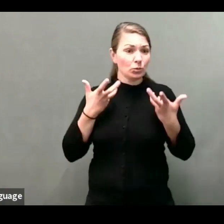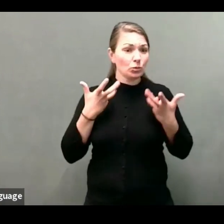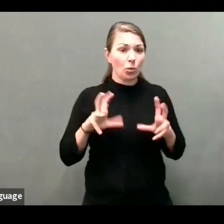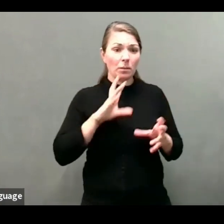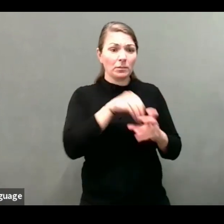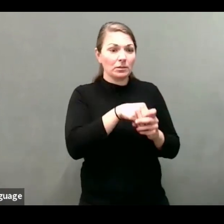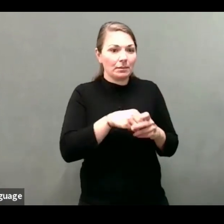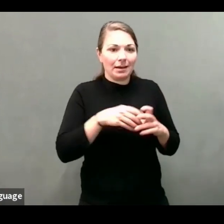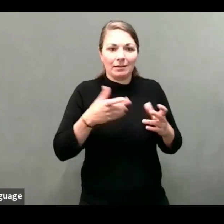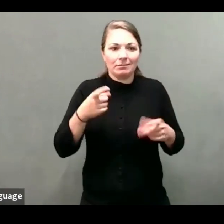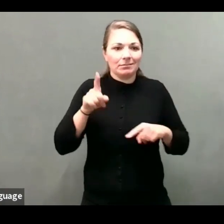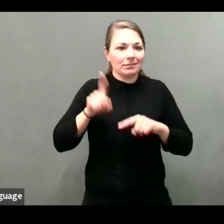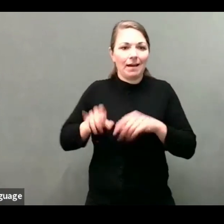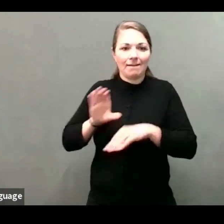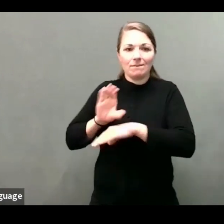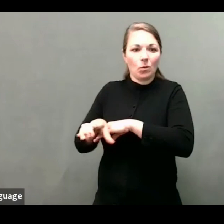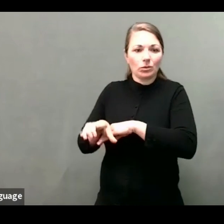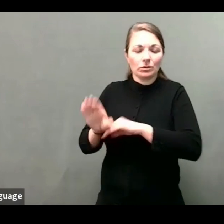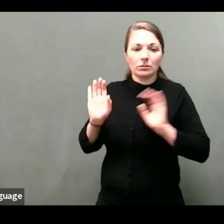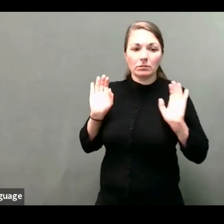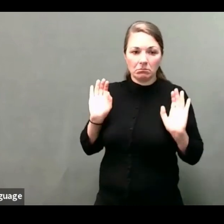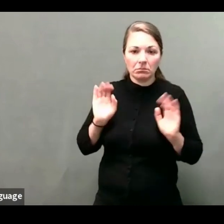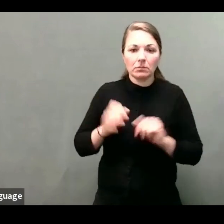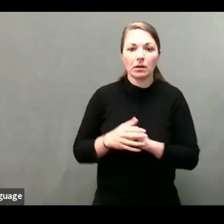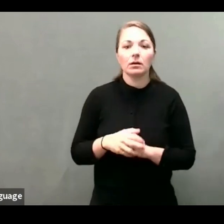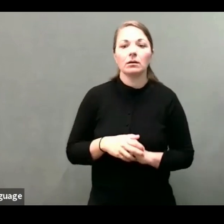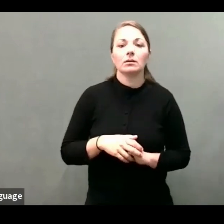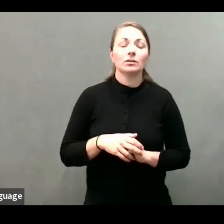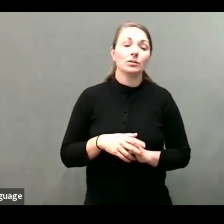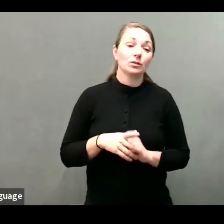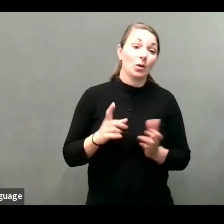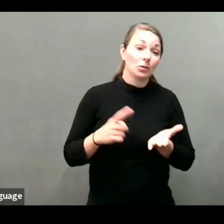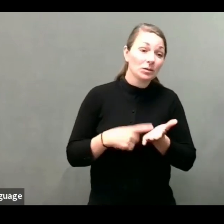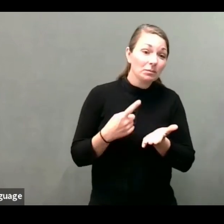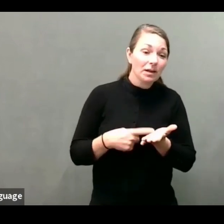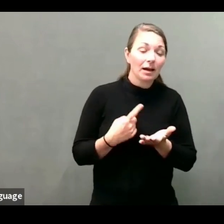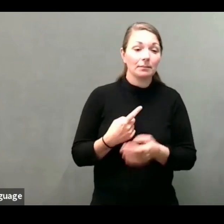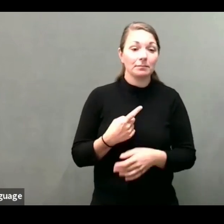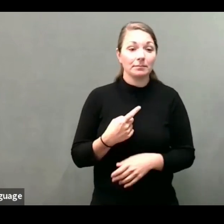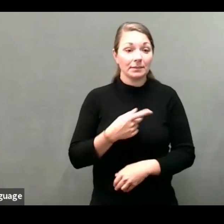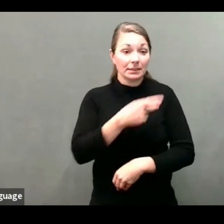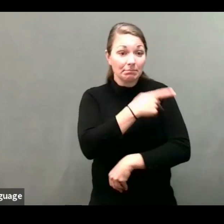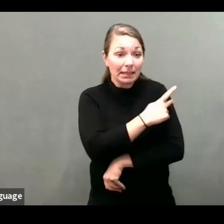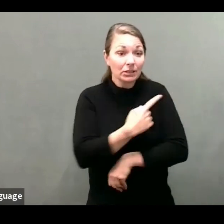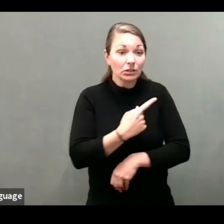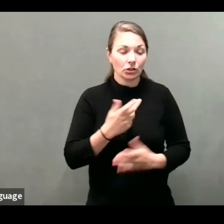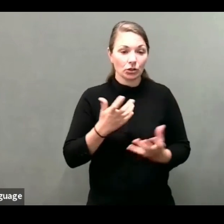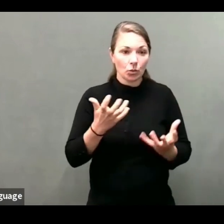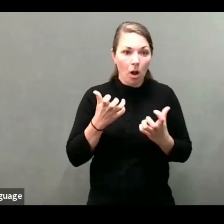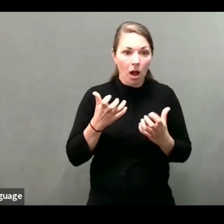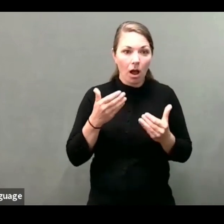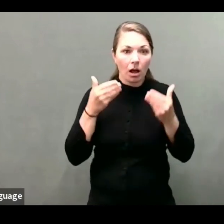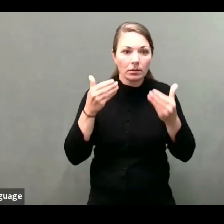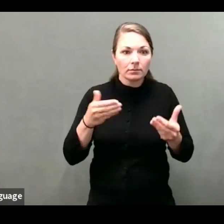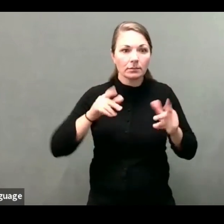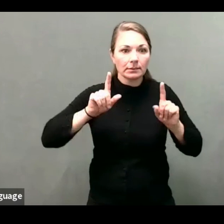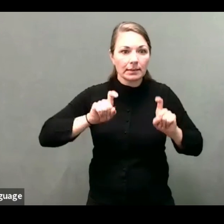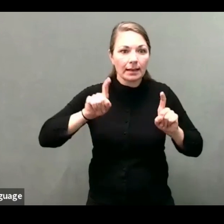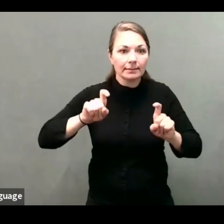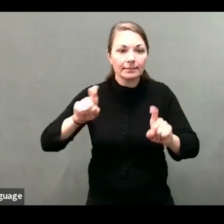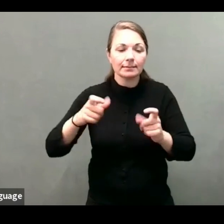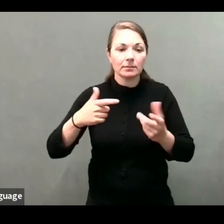system. So that can be hard for patients sometimes. Sometimes they want to be able to go through the testing process